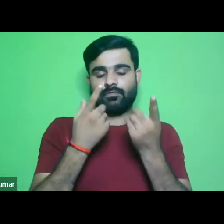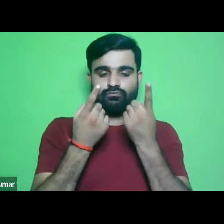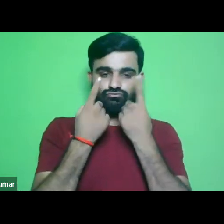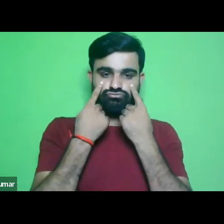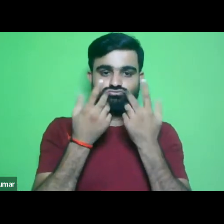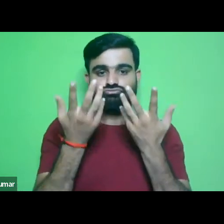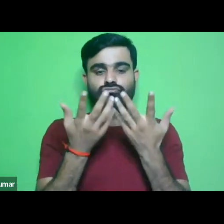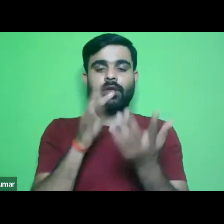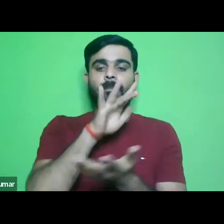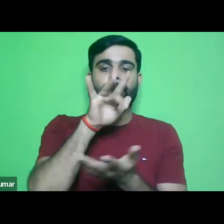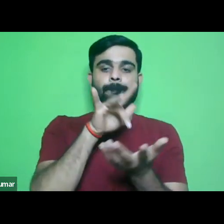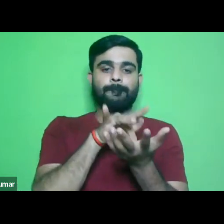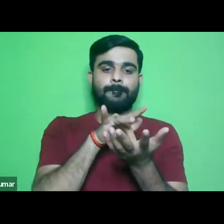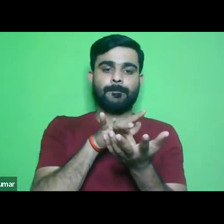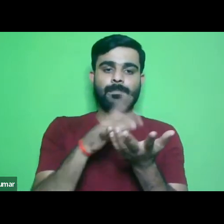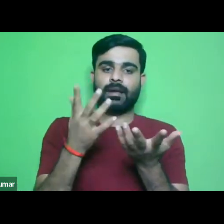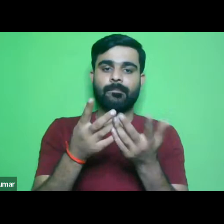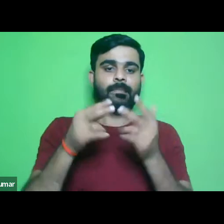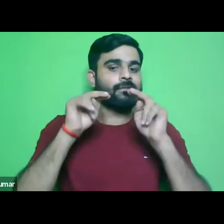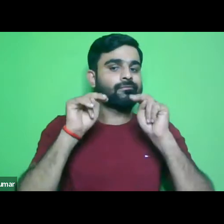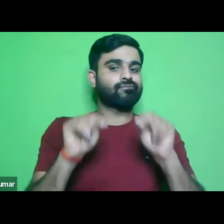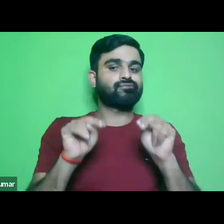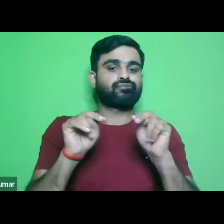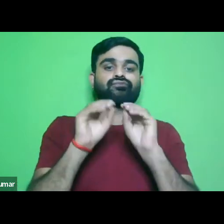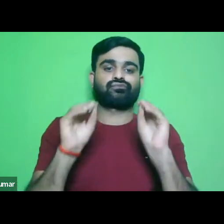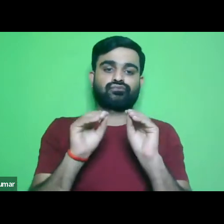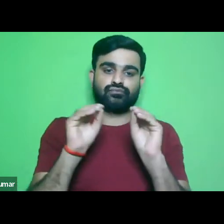up in a place where it's not necessary that